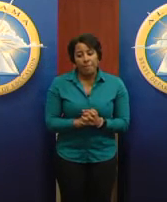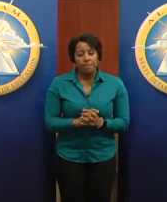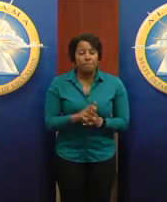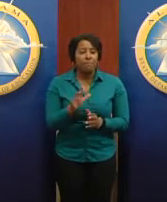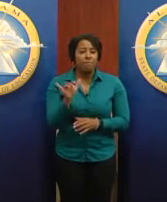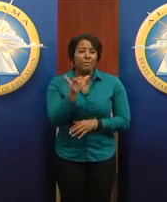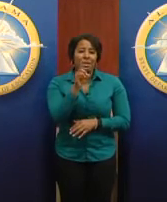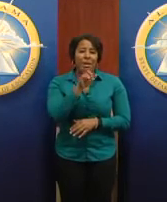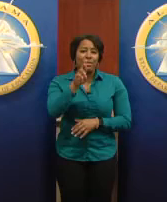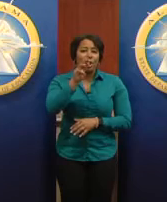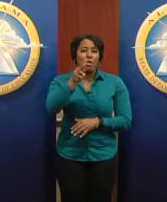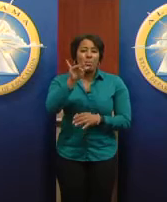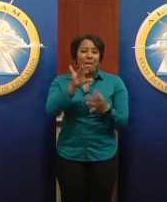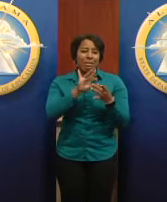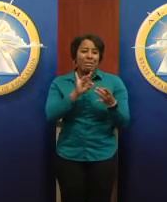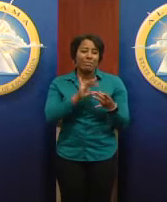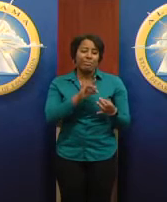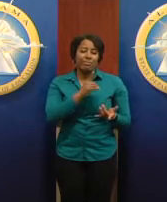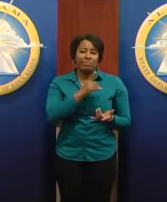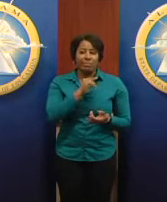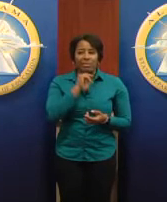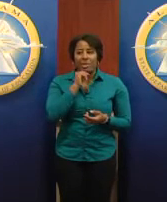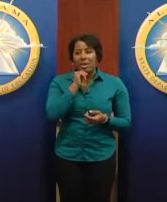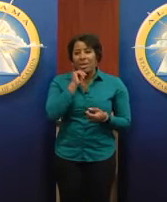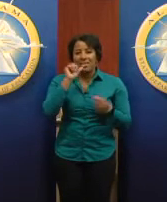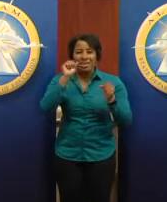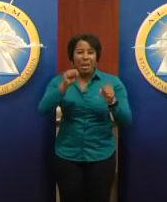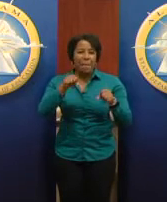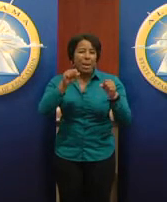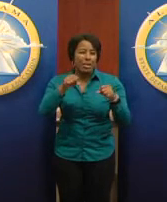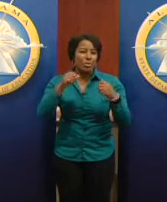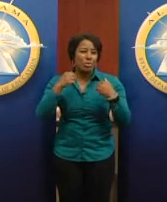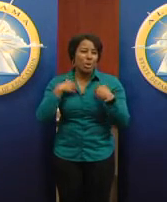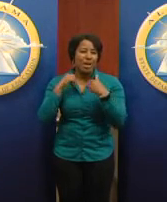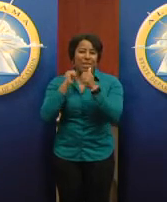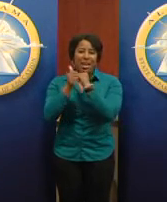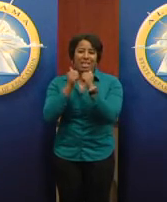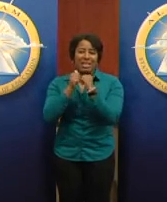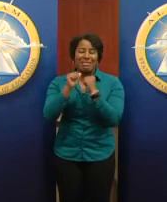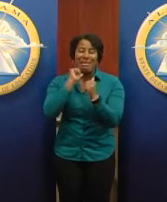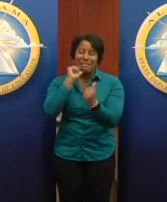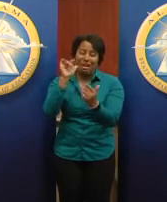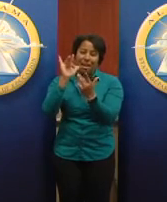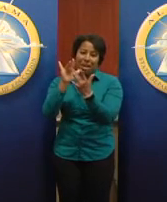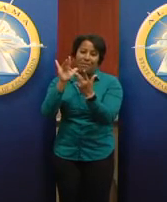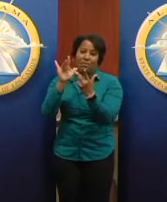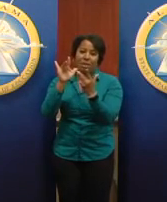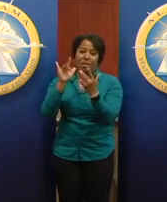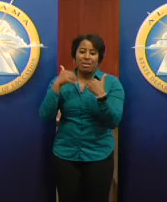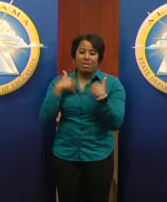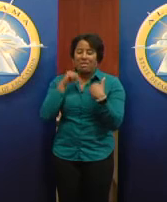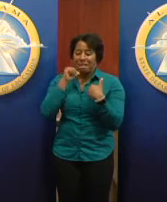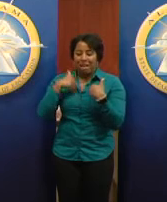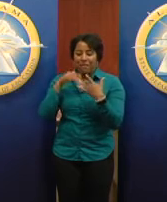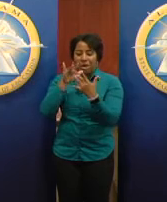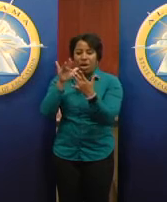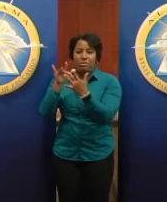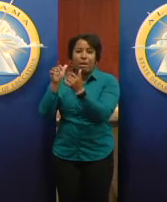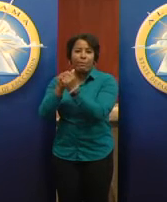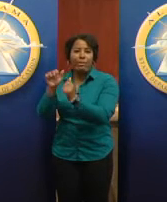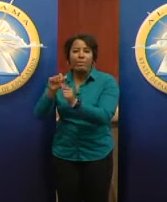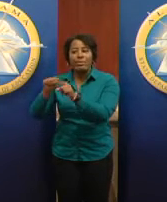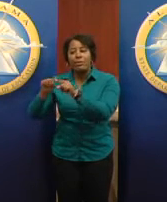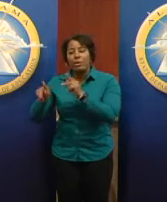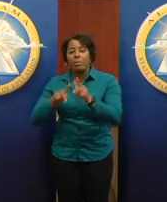Mackey said, it's not possible to have athletics and not have any contact between people in most cases. But we really need people